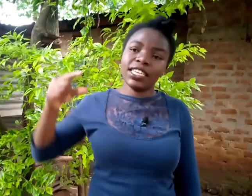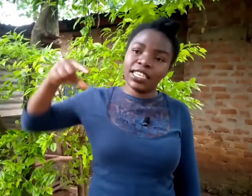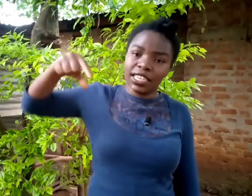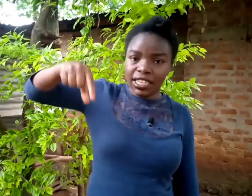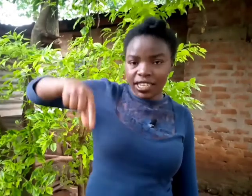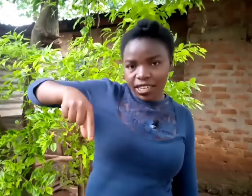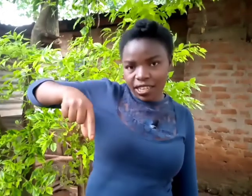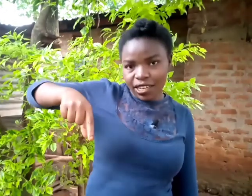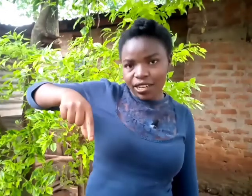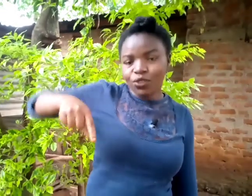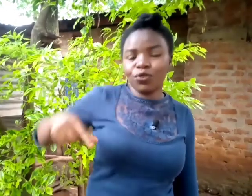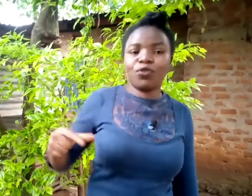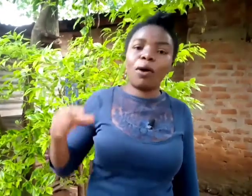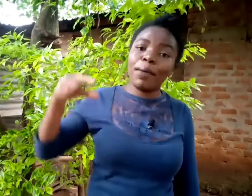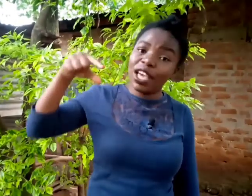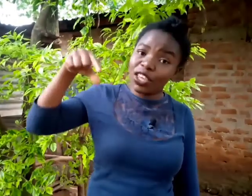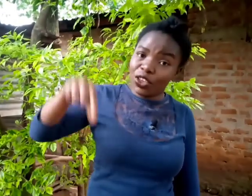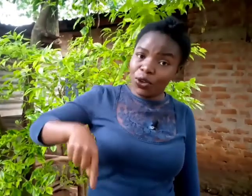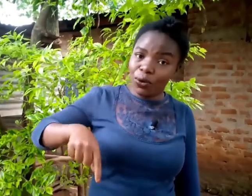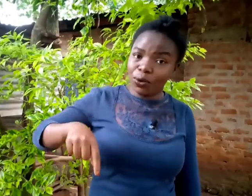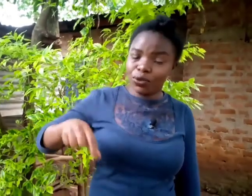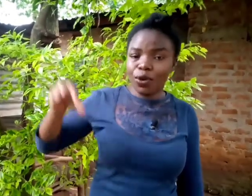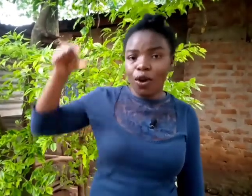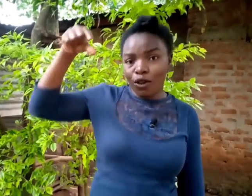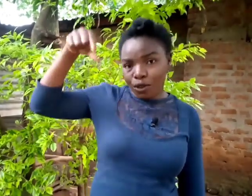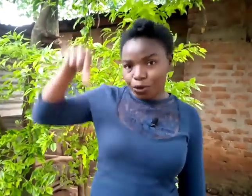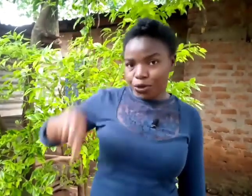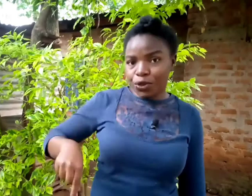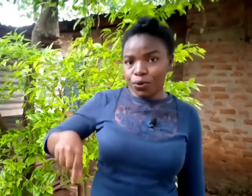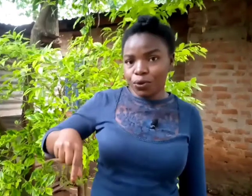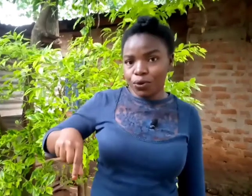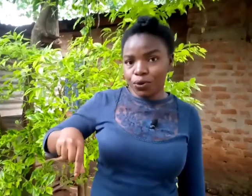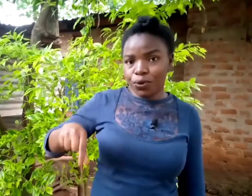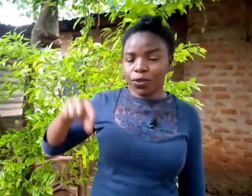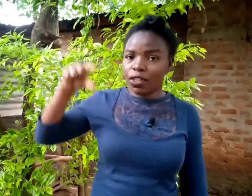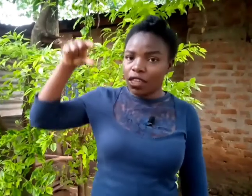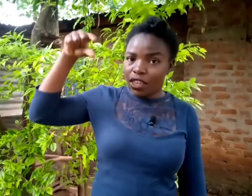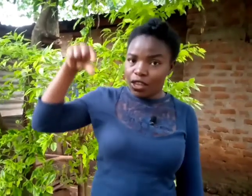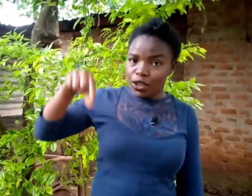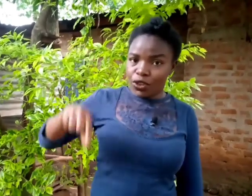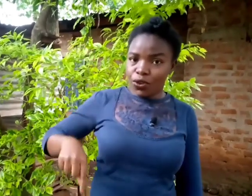to form Q. So Q. Q.